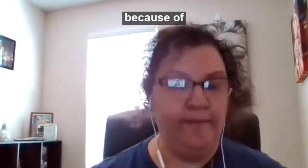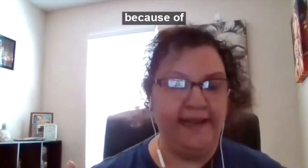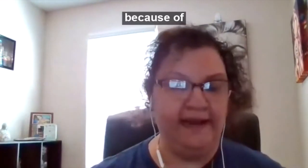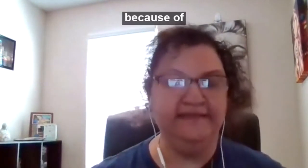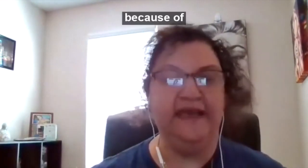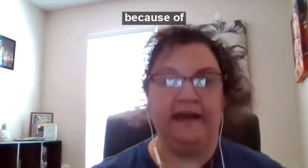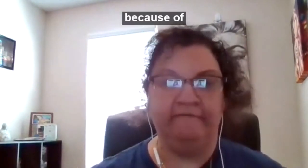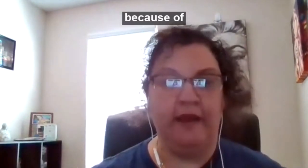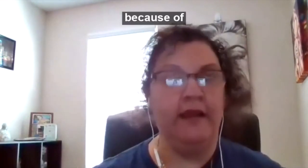because of